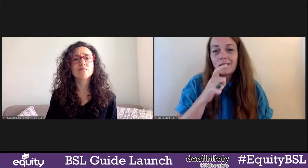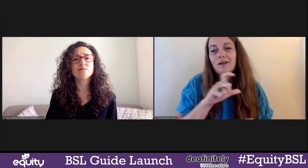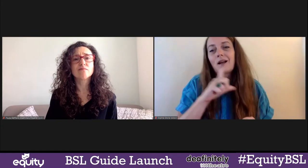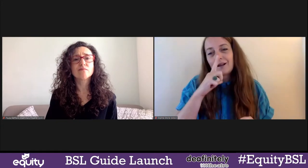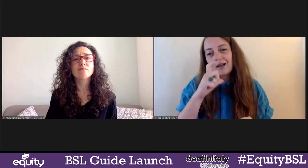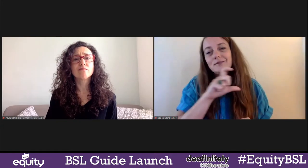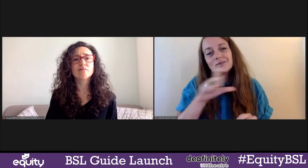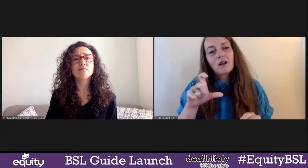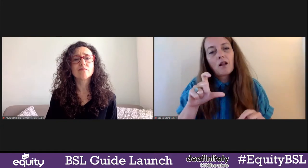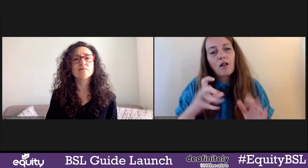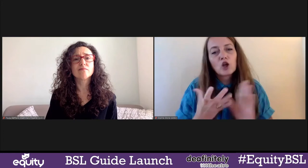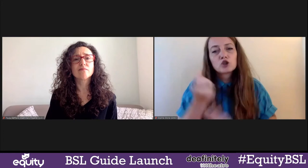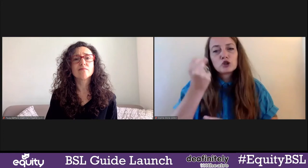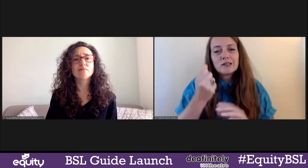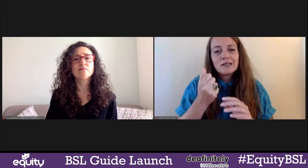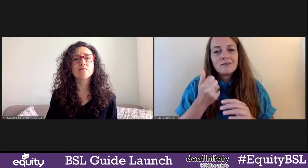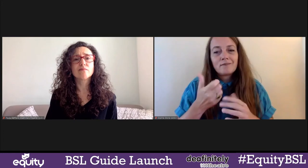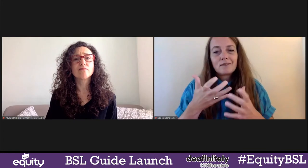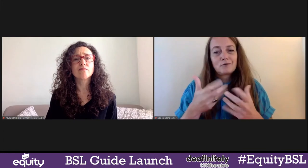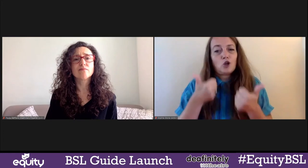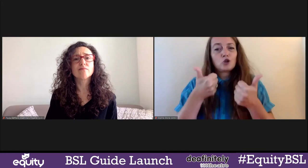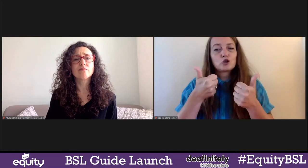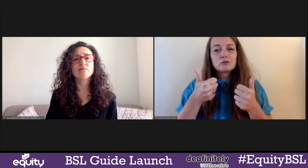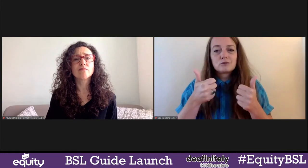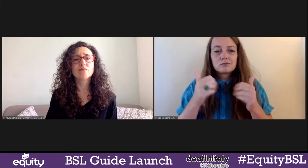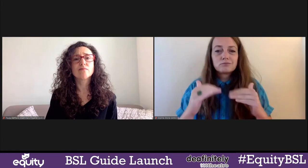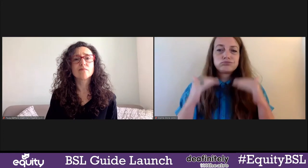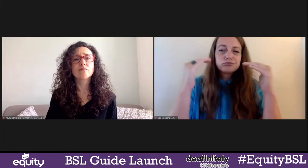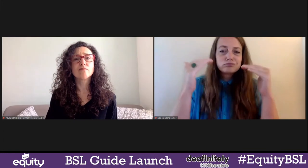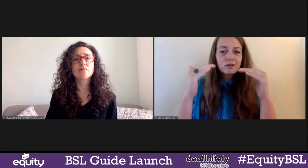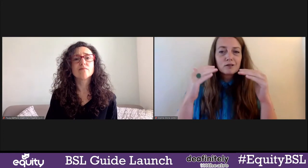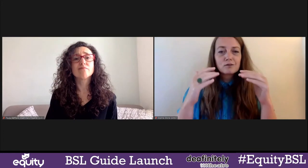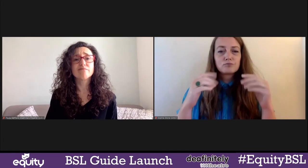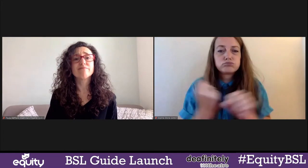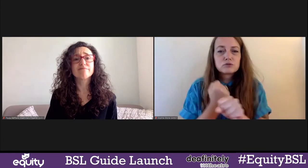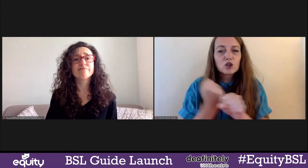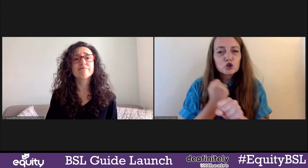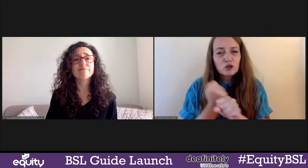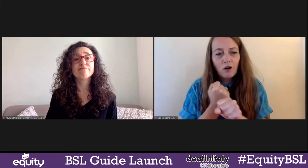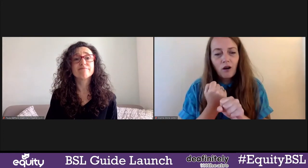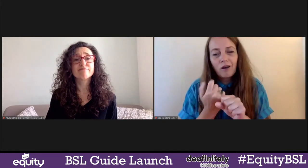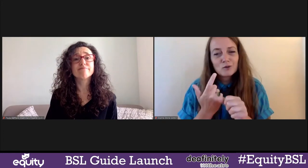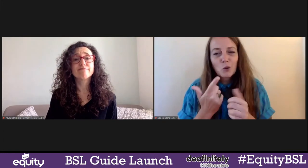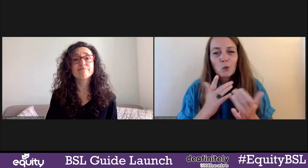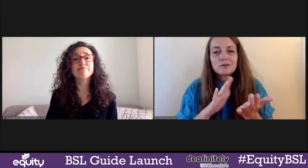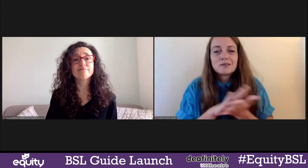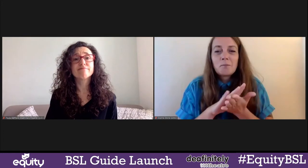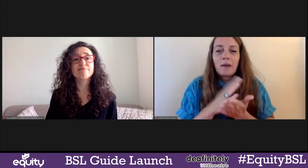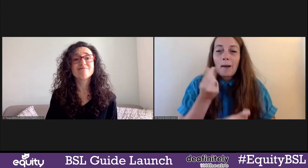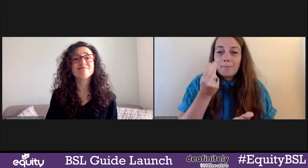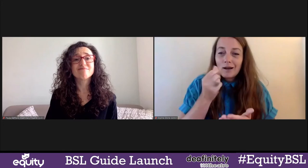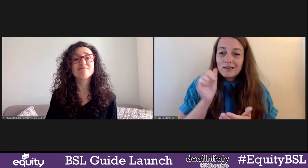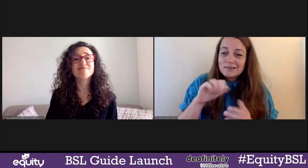smaller companies are doing with little or no money and still achieving good quality